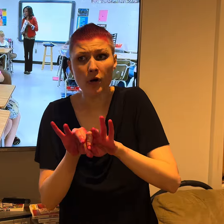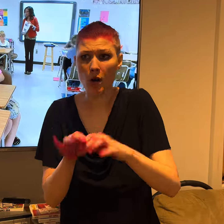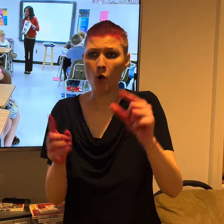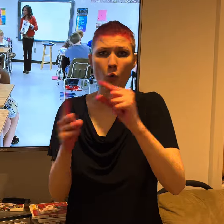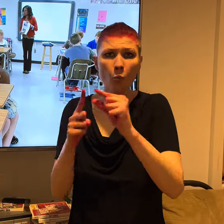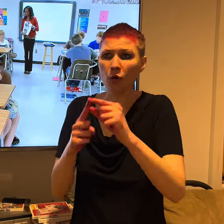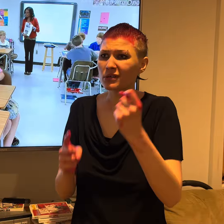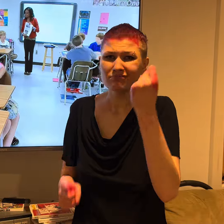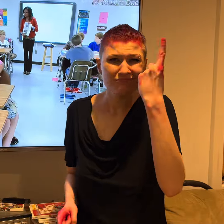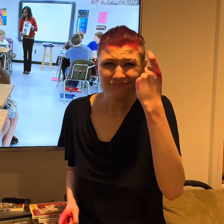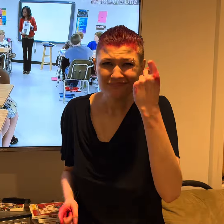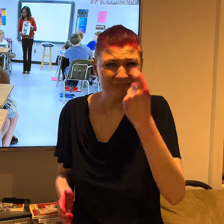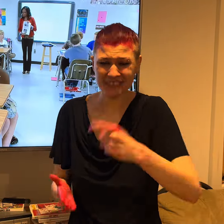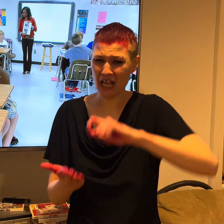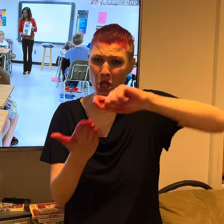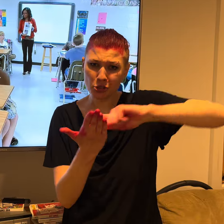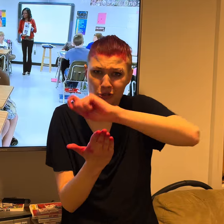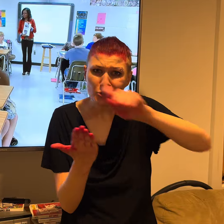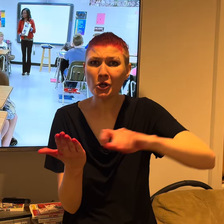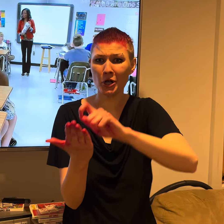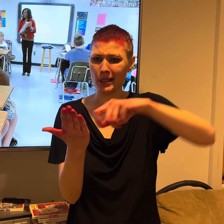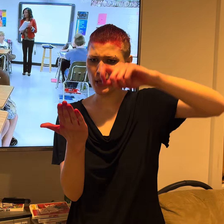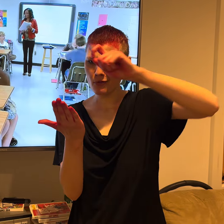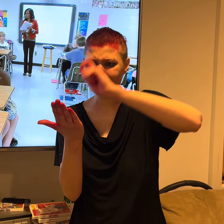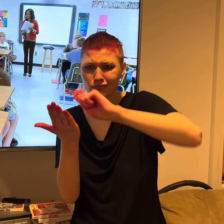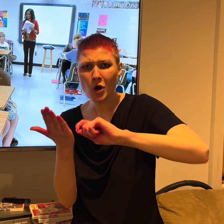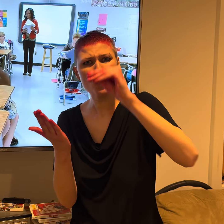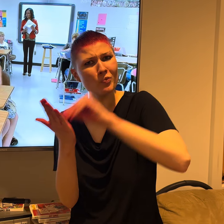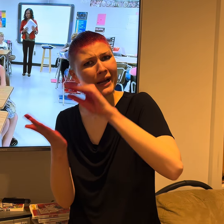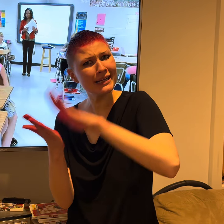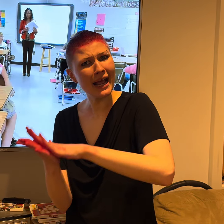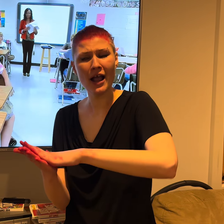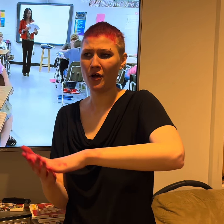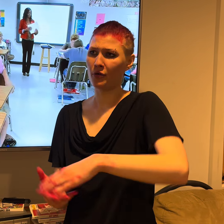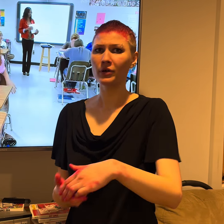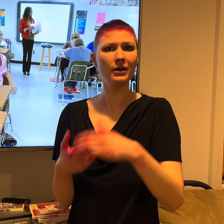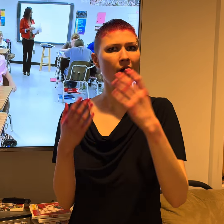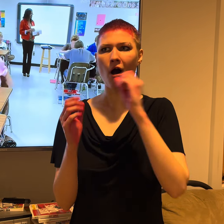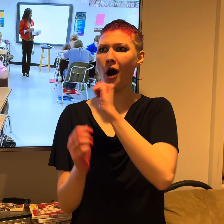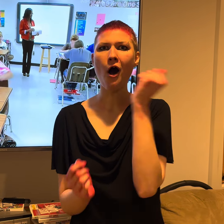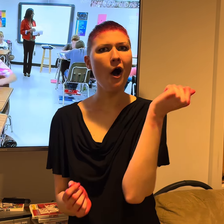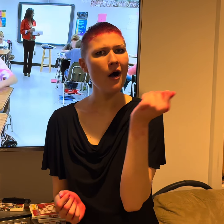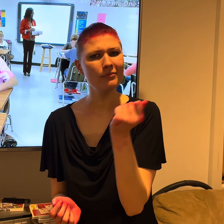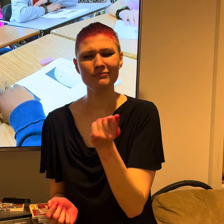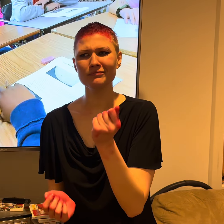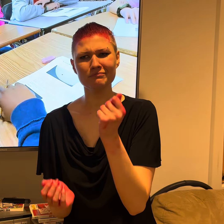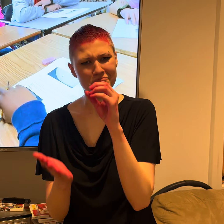close read on this piece of text right now. Okay? You have any questions?